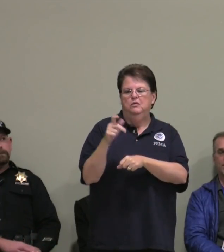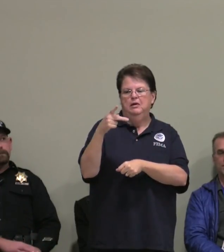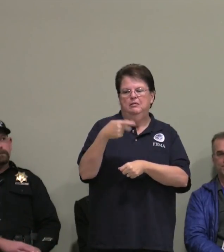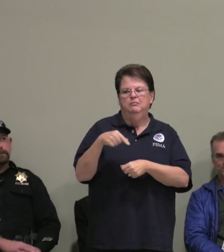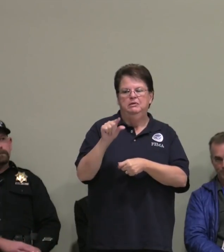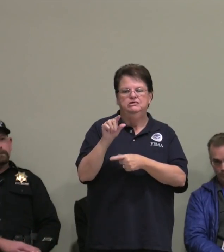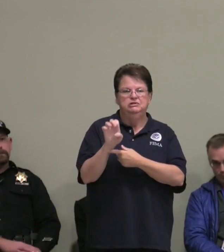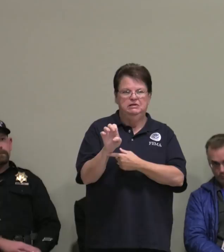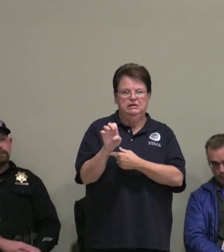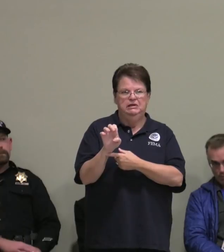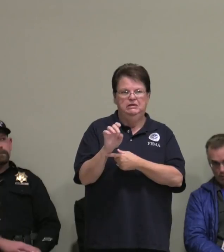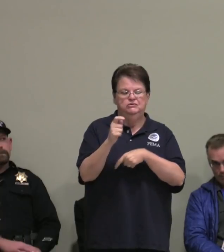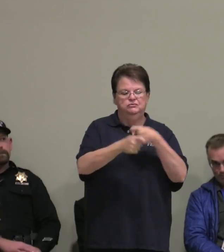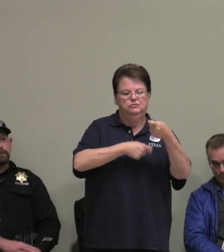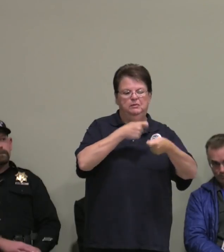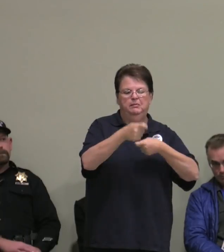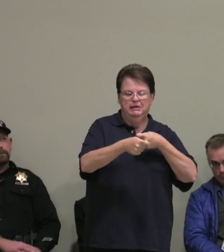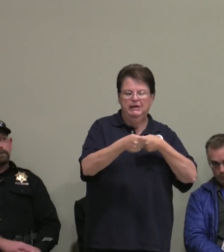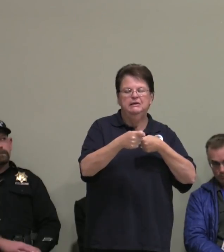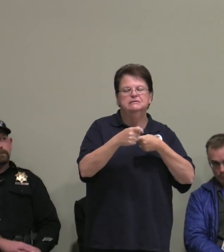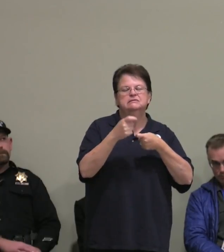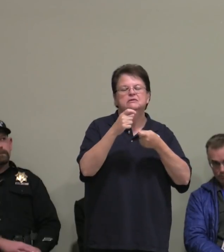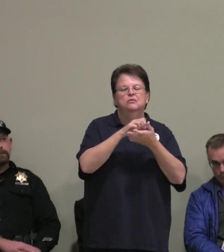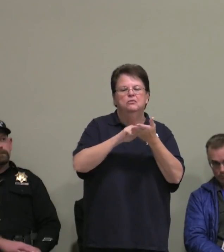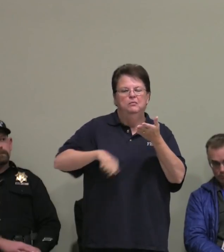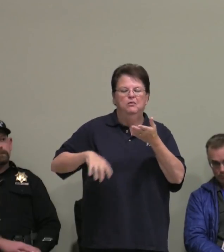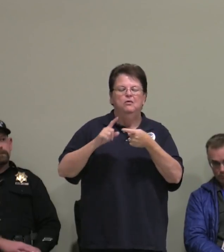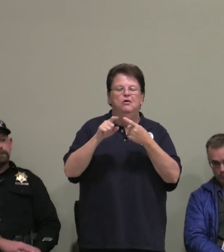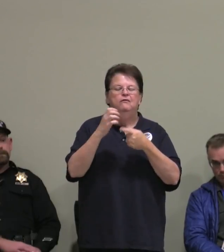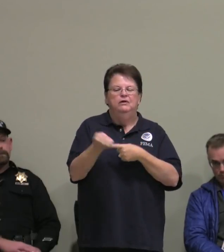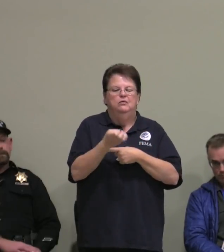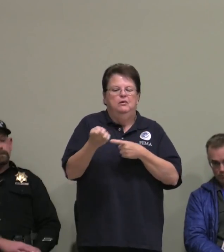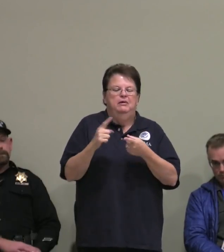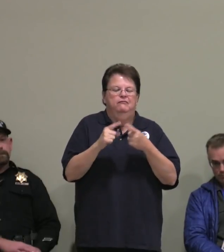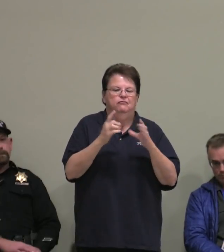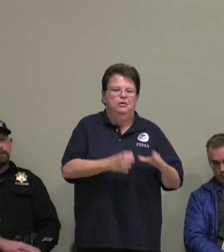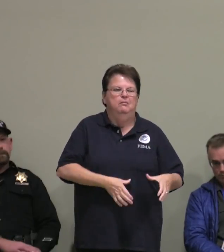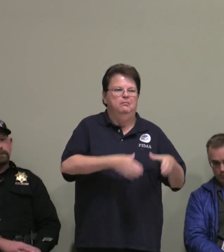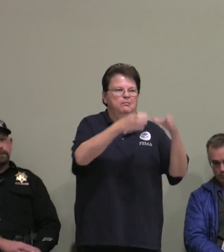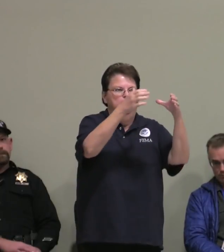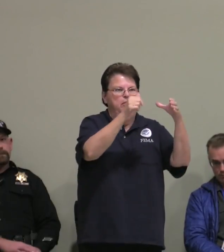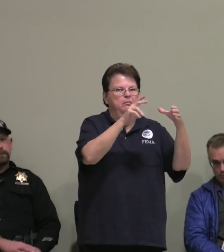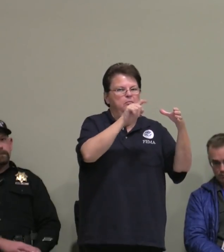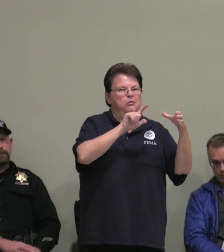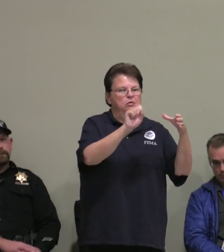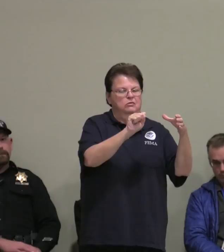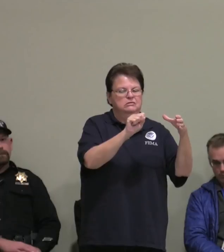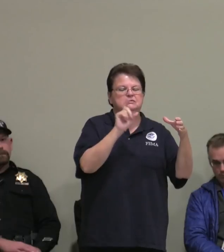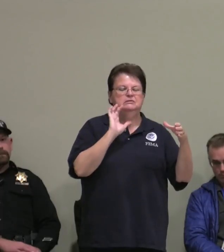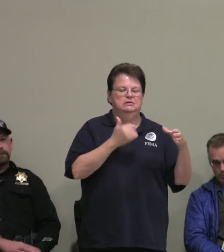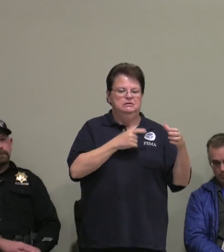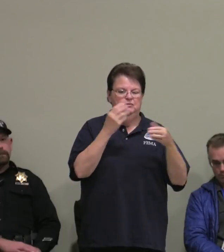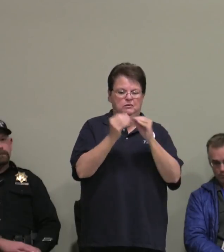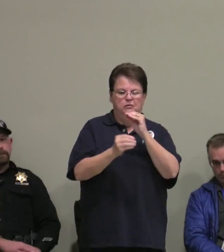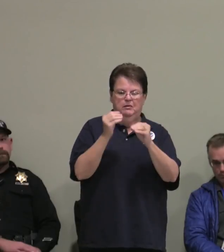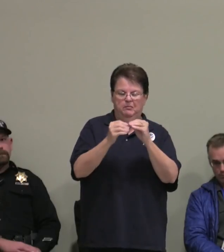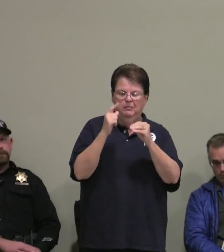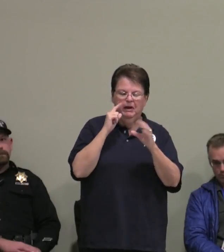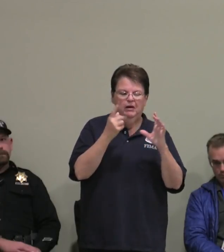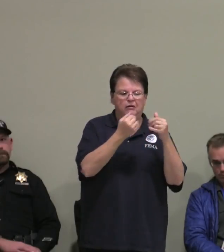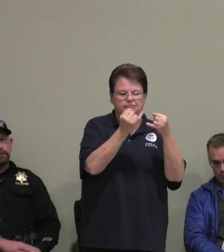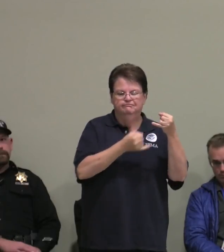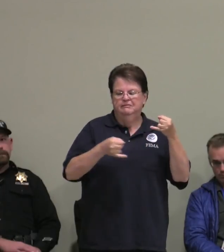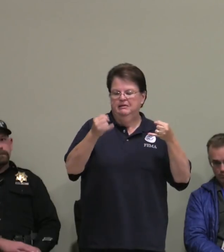transfer our equipment off damaged or destroyed poles. As we continue making repairs to our wireline network,